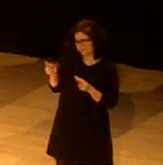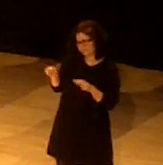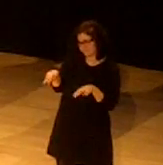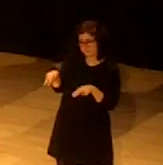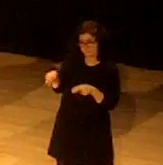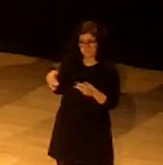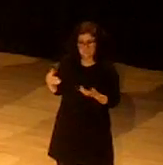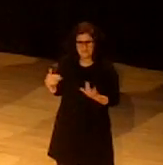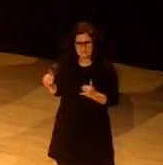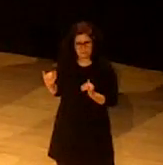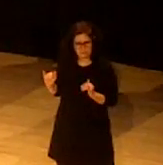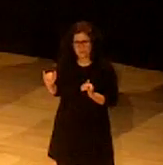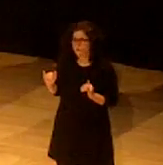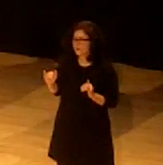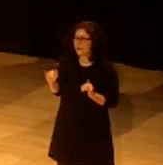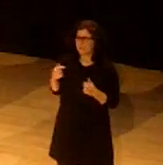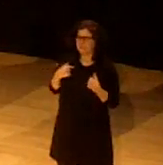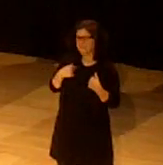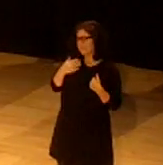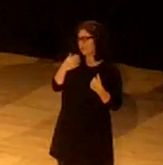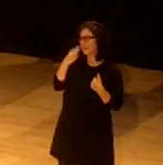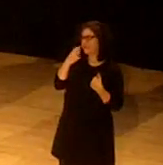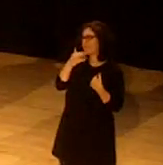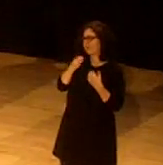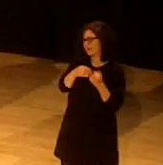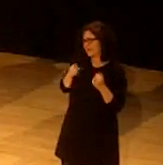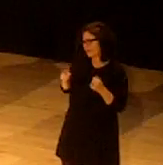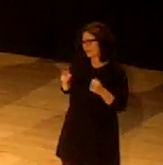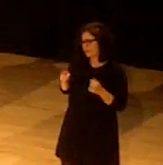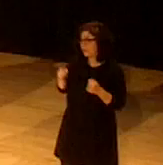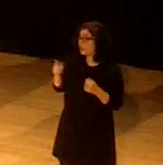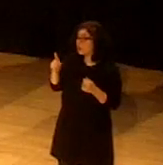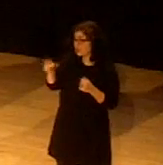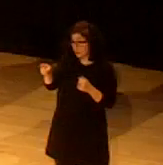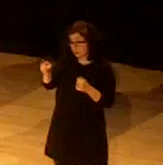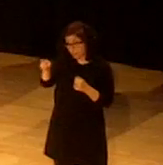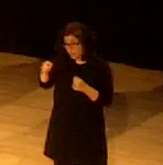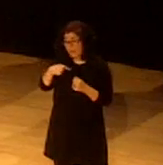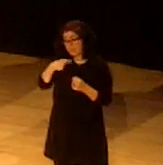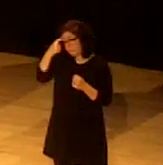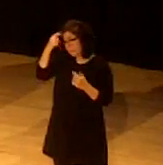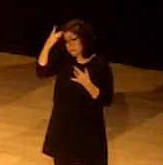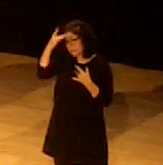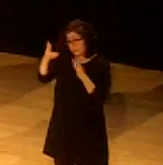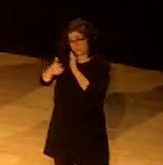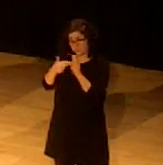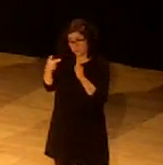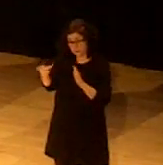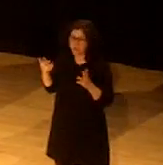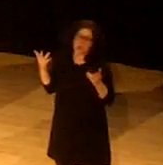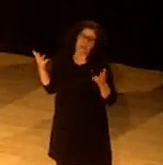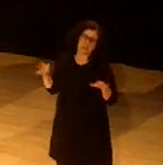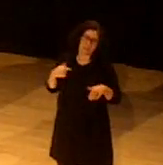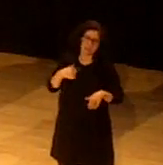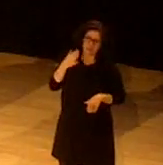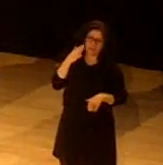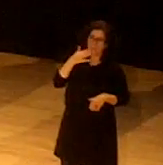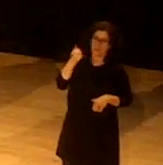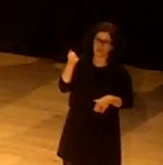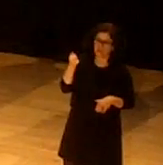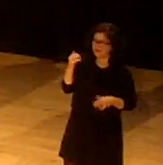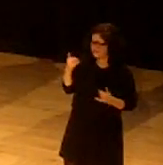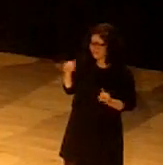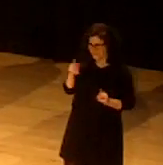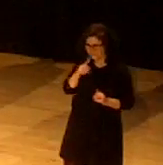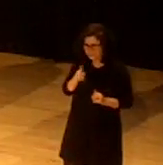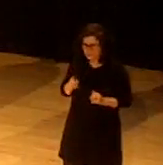patronizing, I know better. After all, look, you have a diagnosis. So I think, unfortunately, that syndrome still